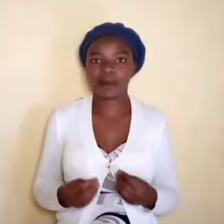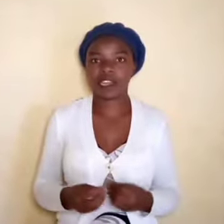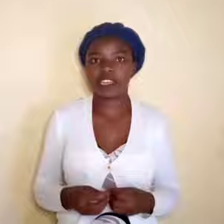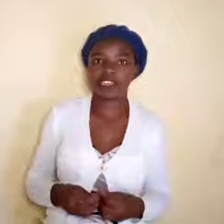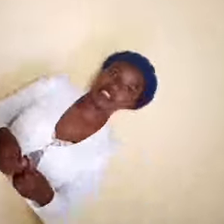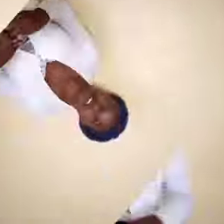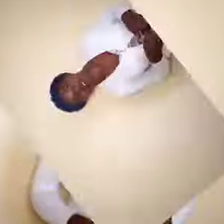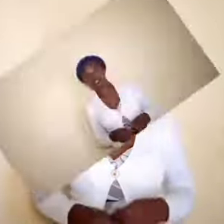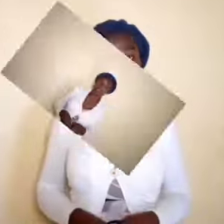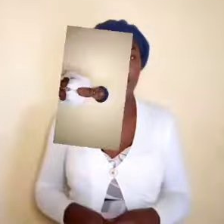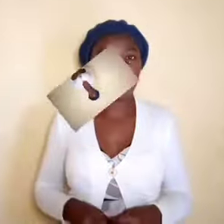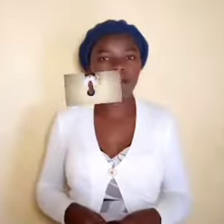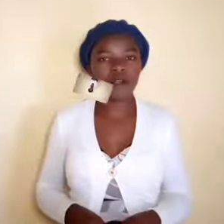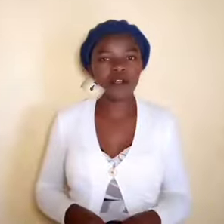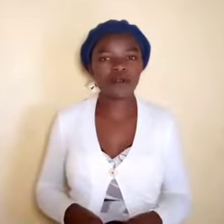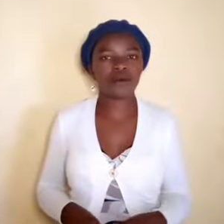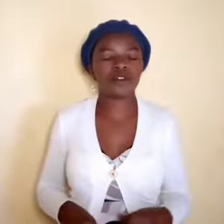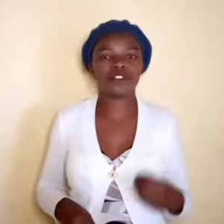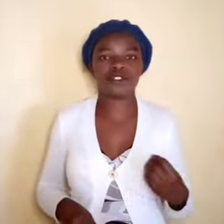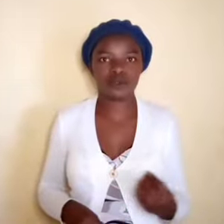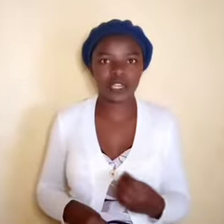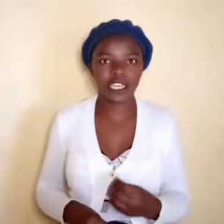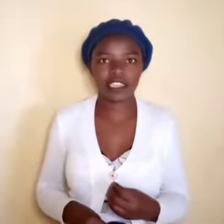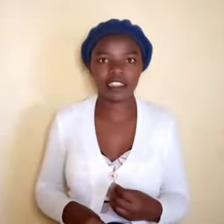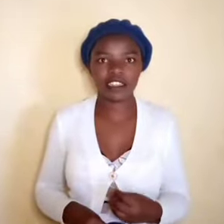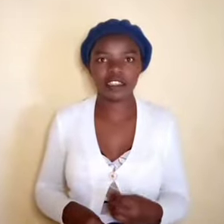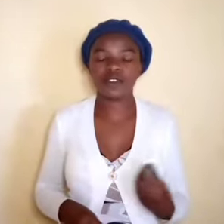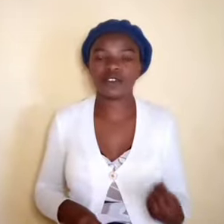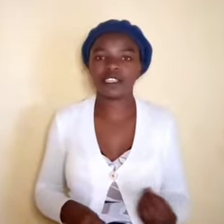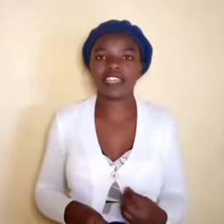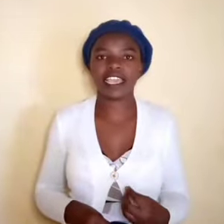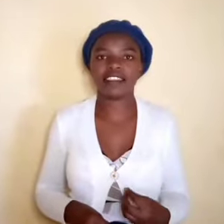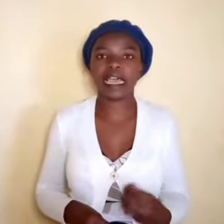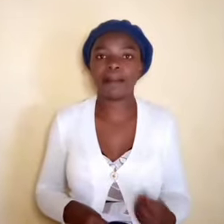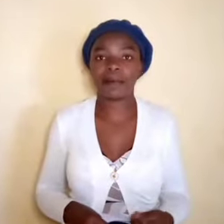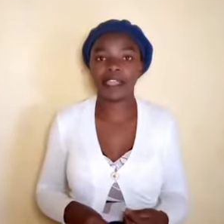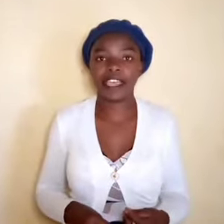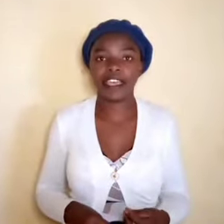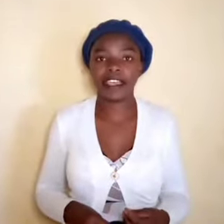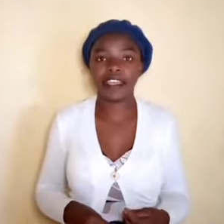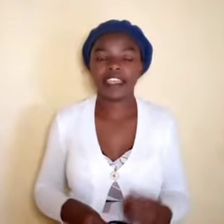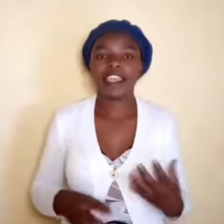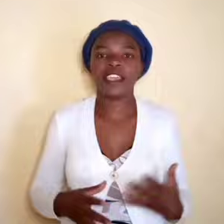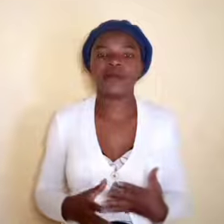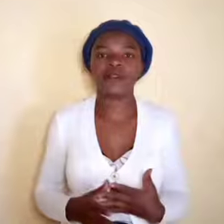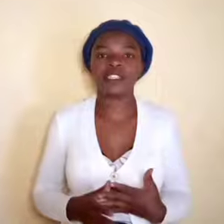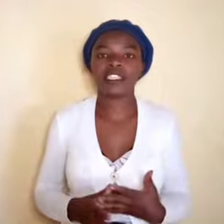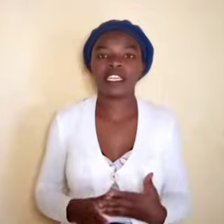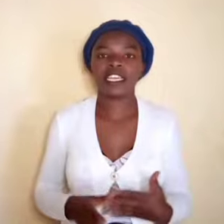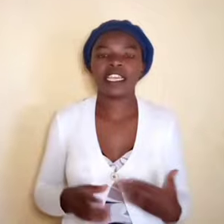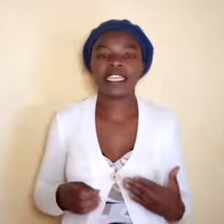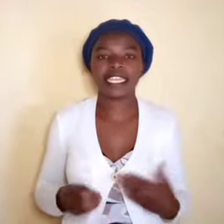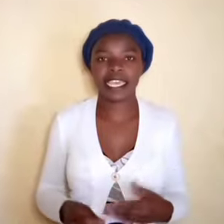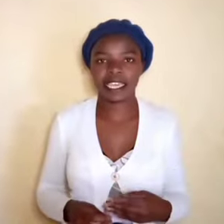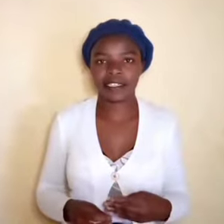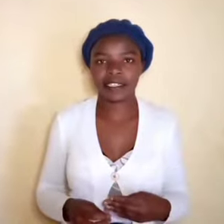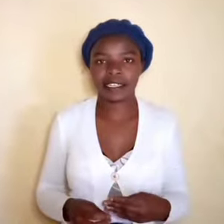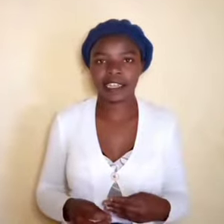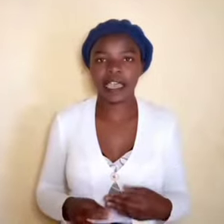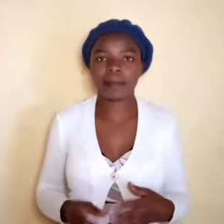prayer. If a monk was too ill to recite a prayer, he could indicate a